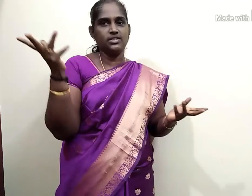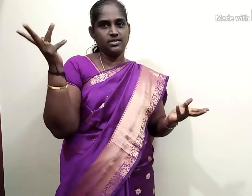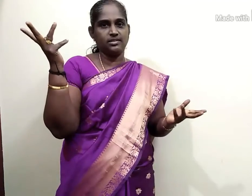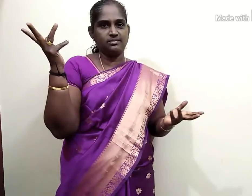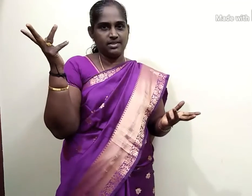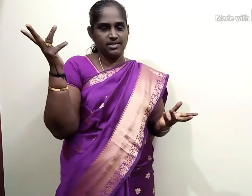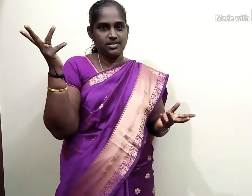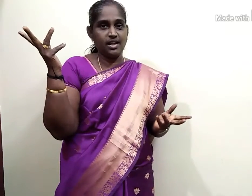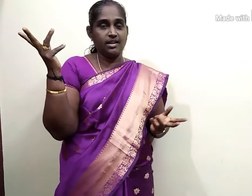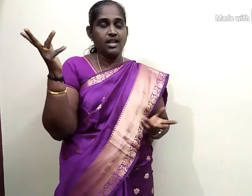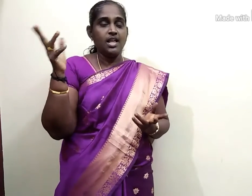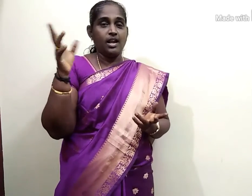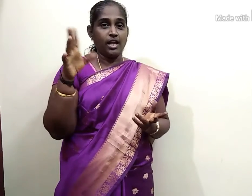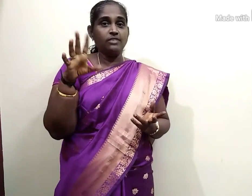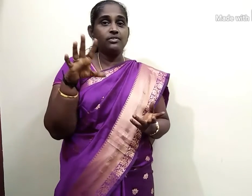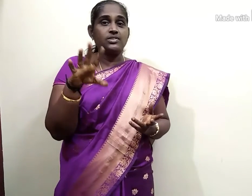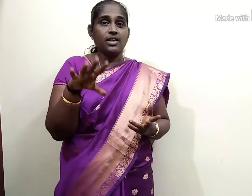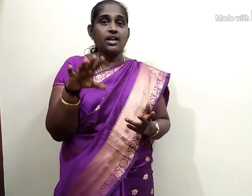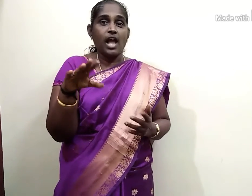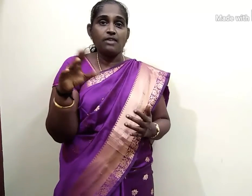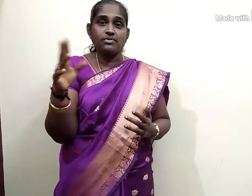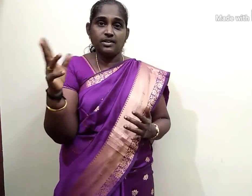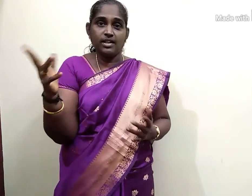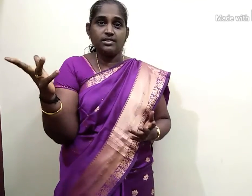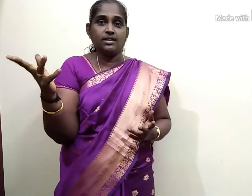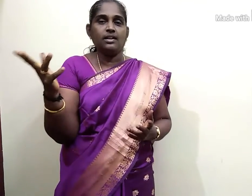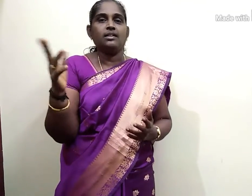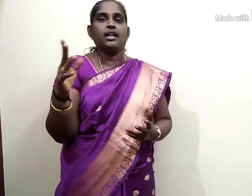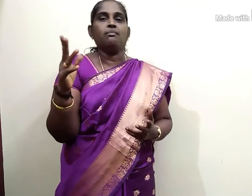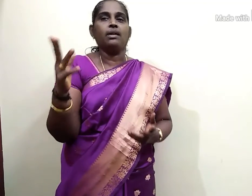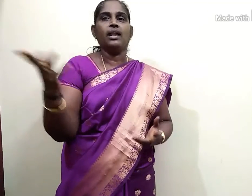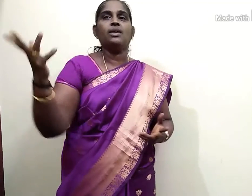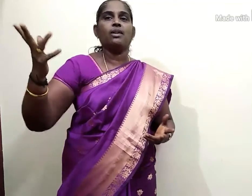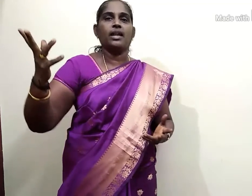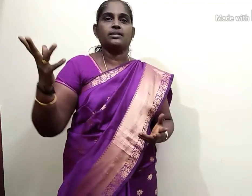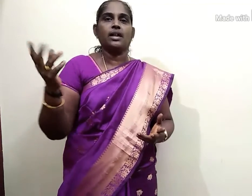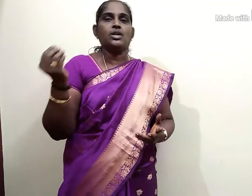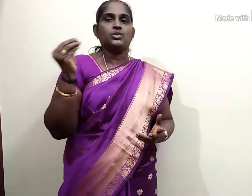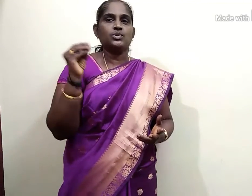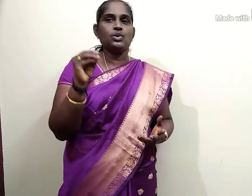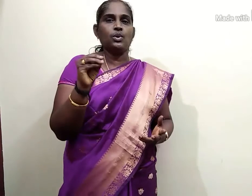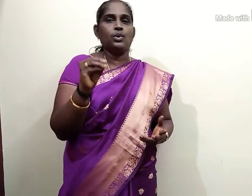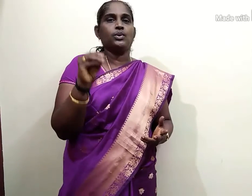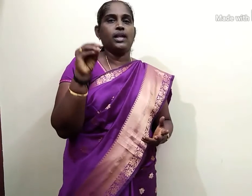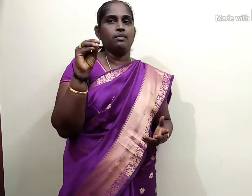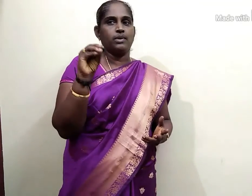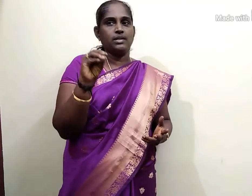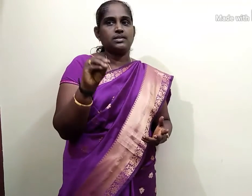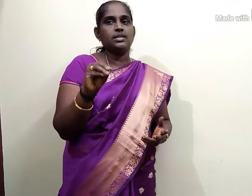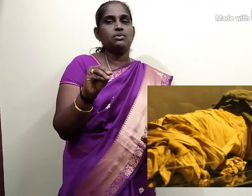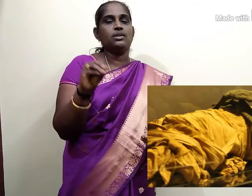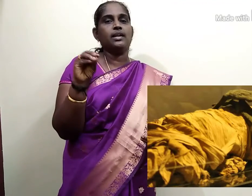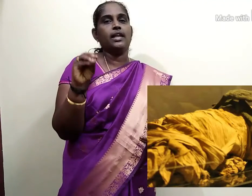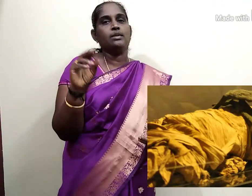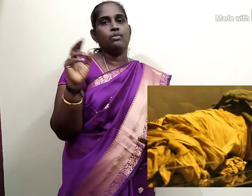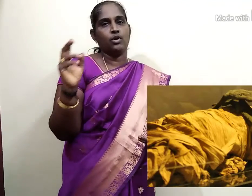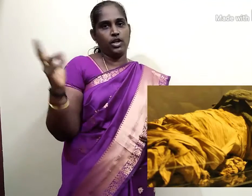death. Understand? Life is there after death. They believed like that. So they preserved the dead